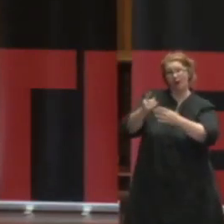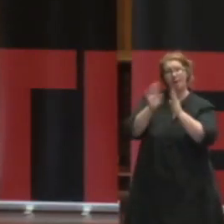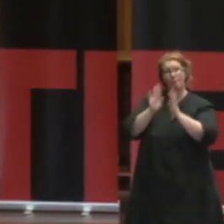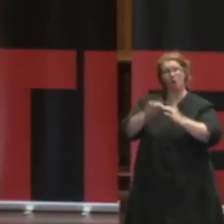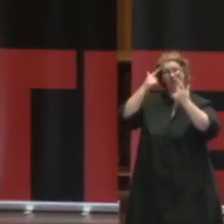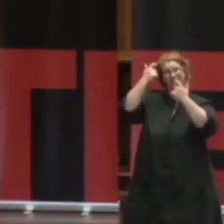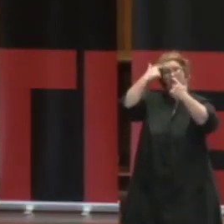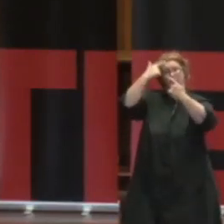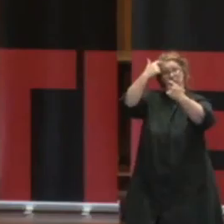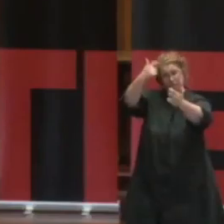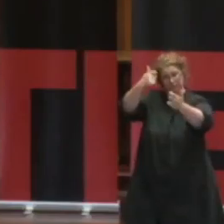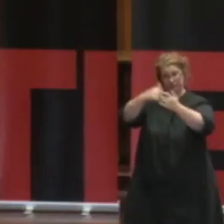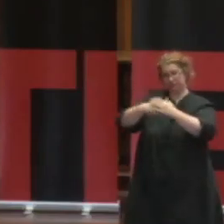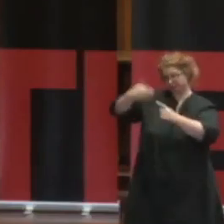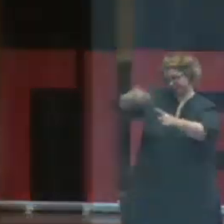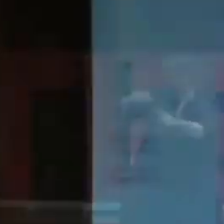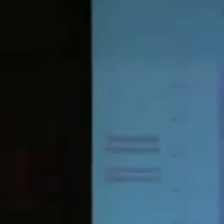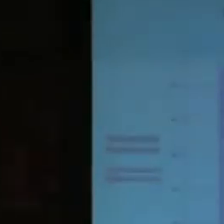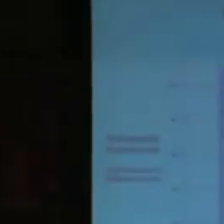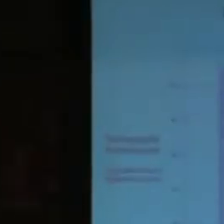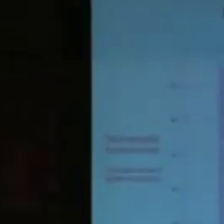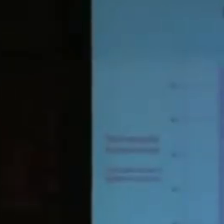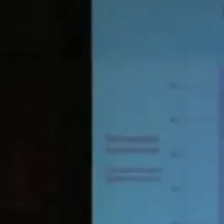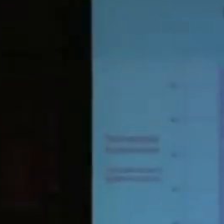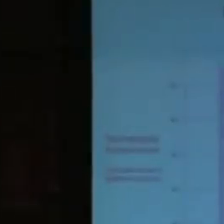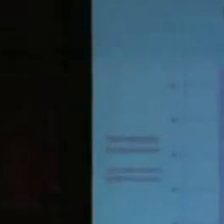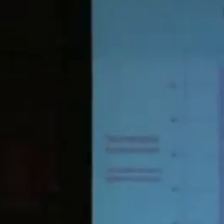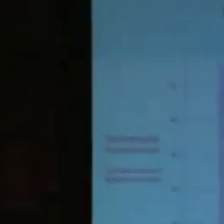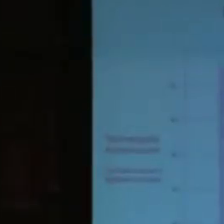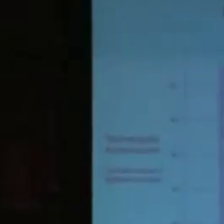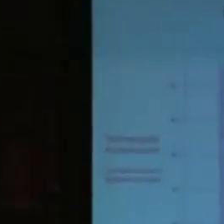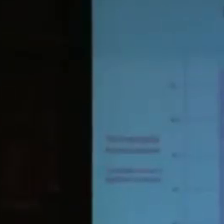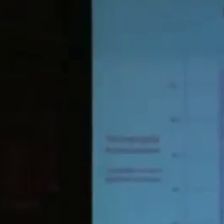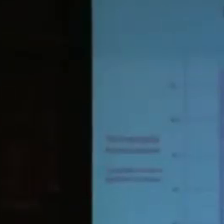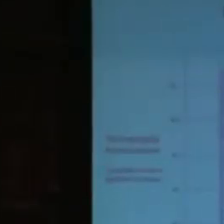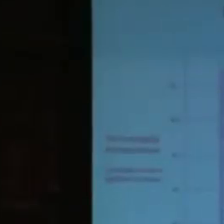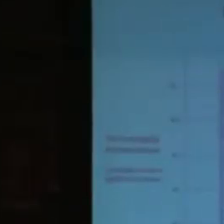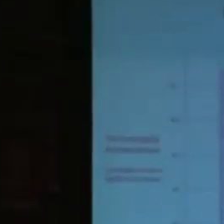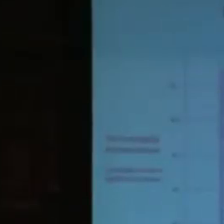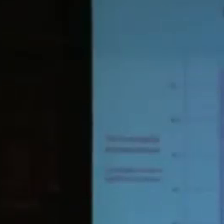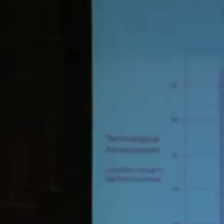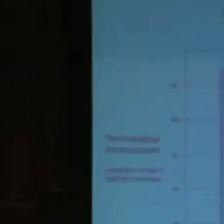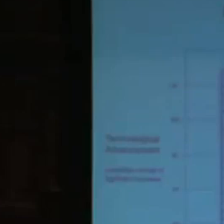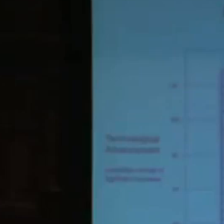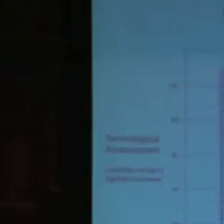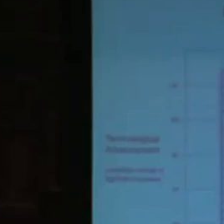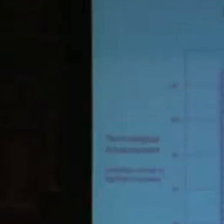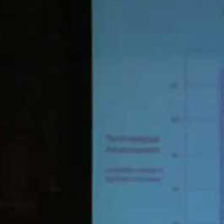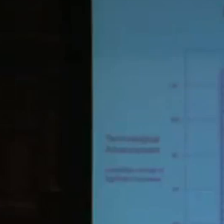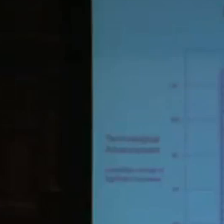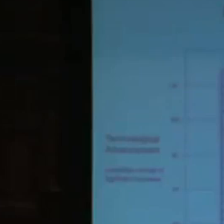the accumulation of technological kind of like innovation in human society. And you can do that yourself with any timeline. I just picked one. You'll get the same